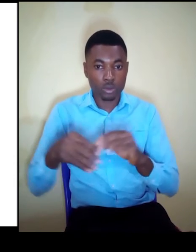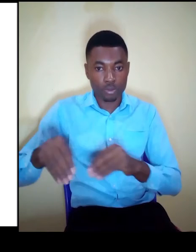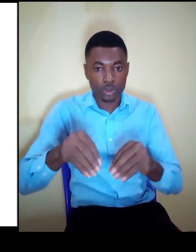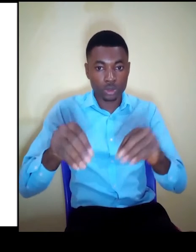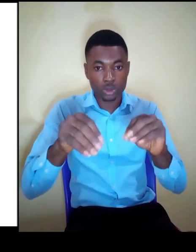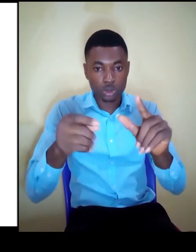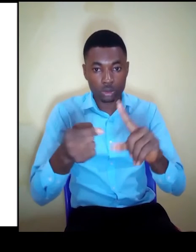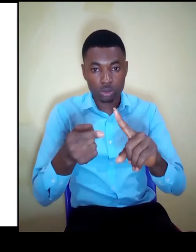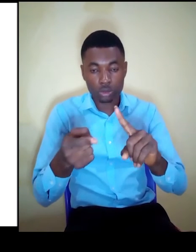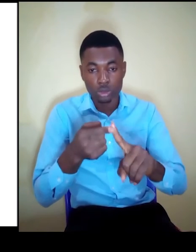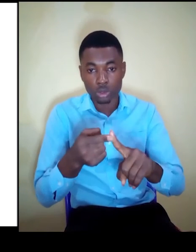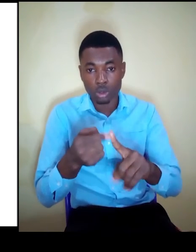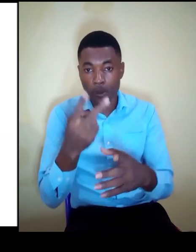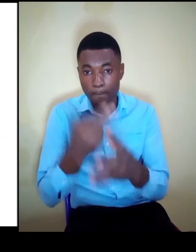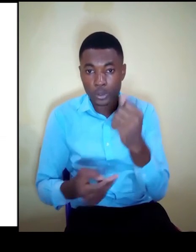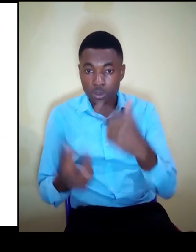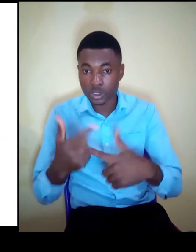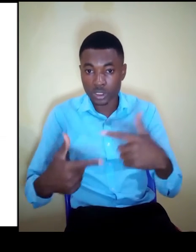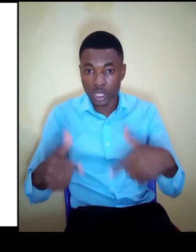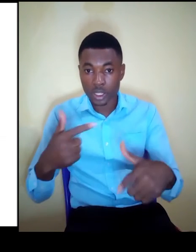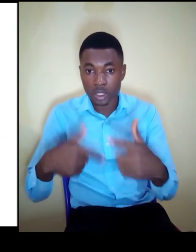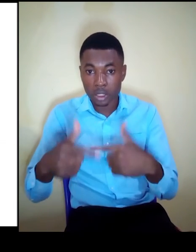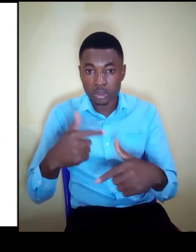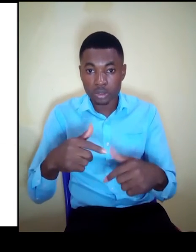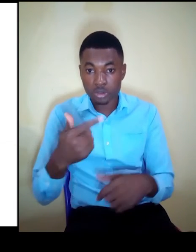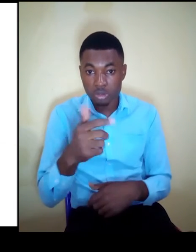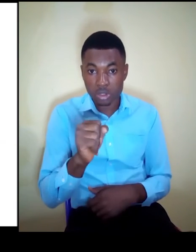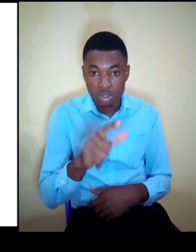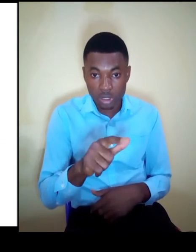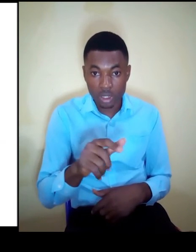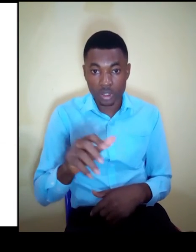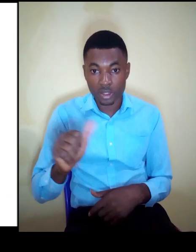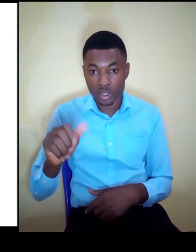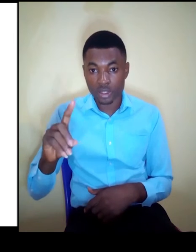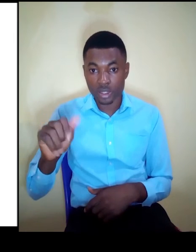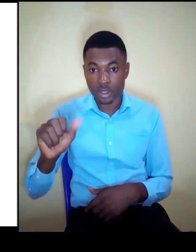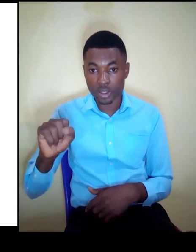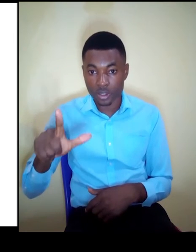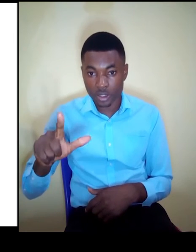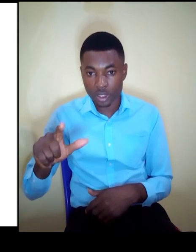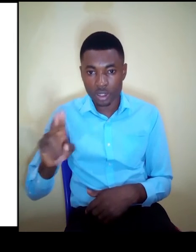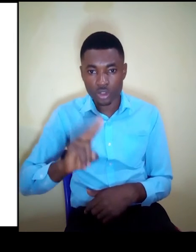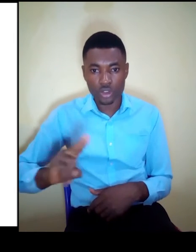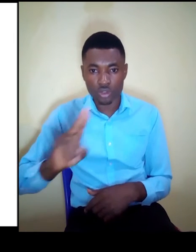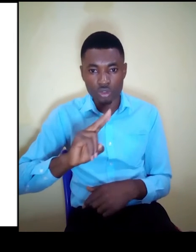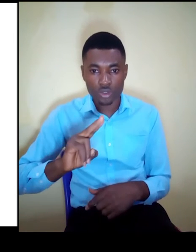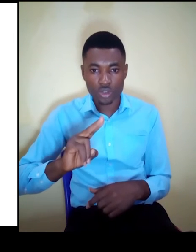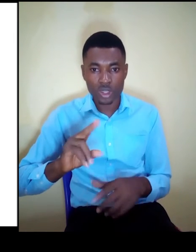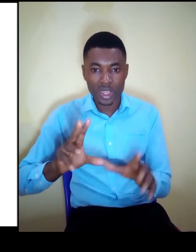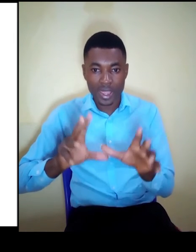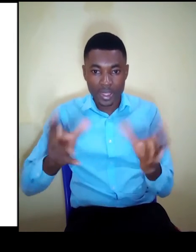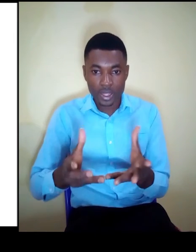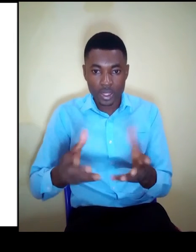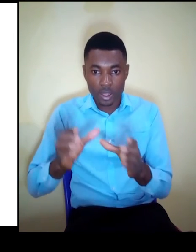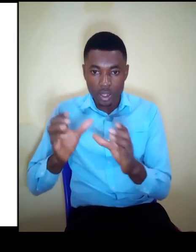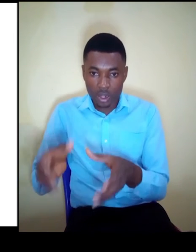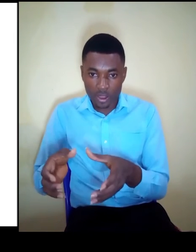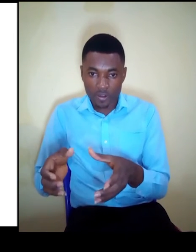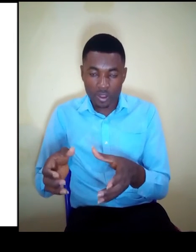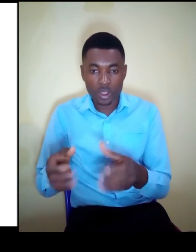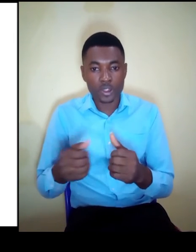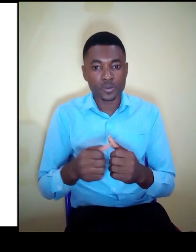Ghanaian Sign Language and the Berber Sign Language use entity classifiers, handling classifiers, limb classifiers